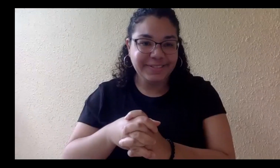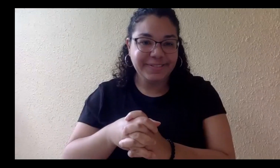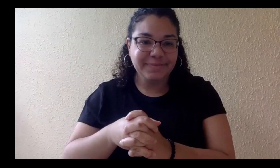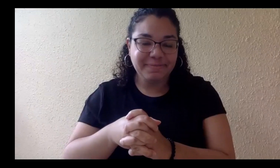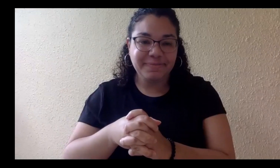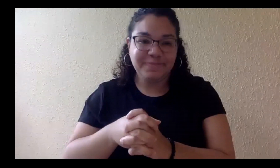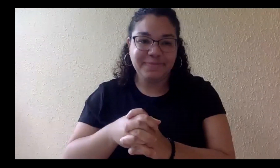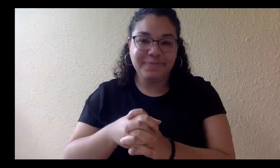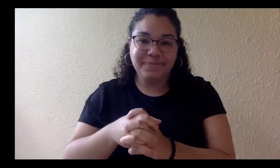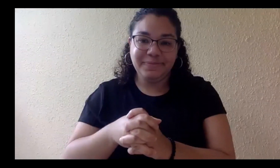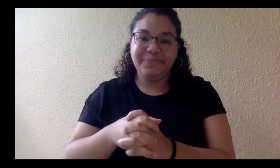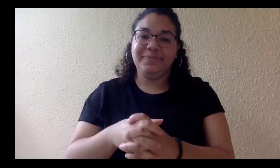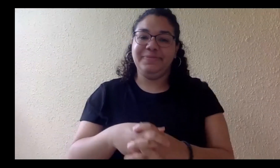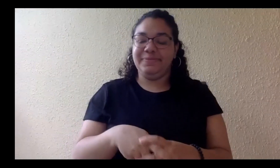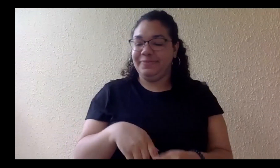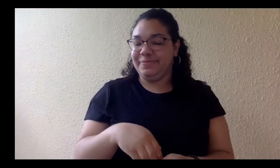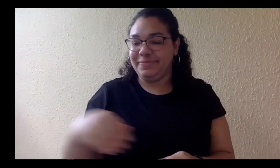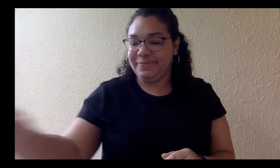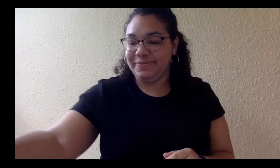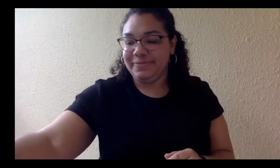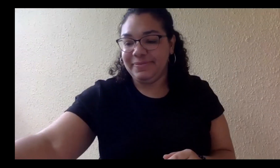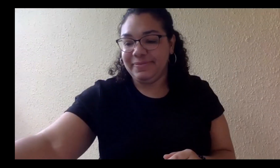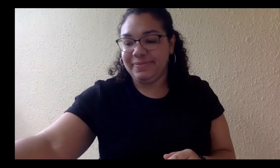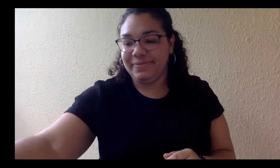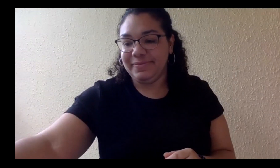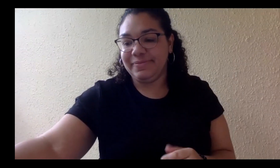Springfield College, and that was what allowed me to do that.